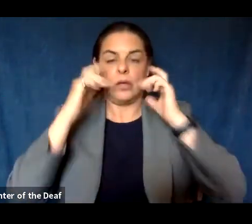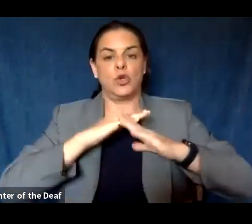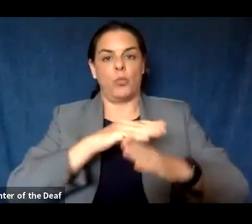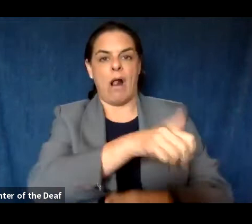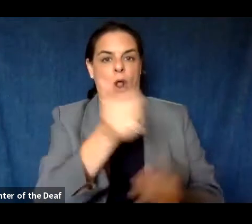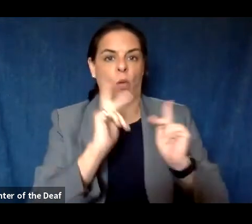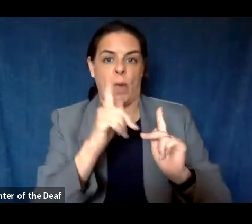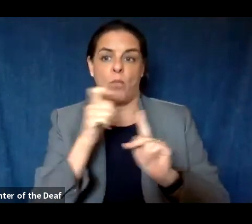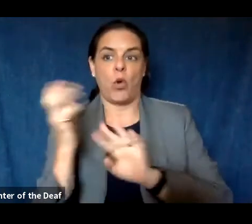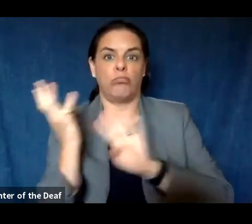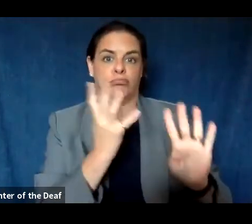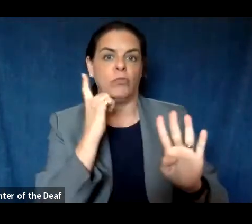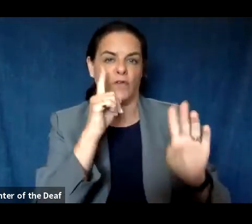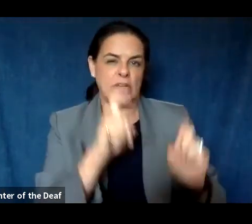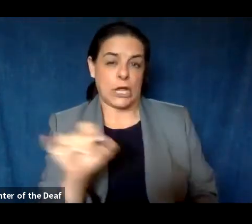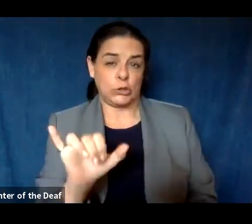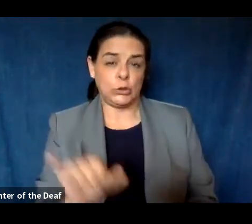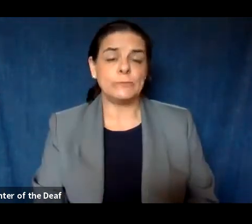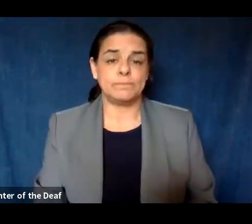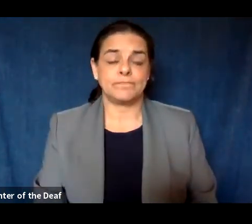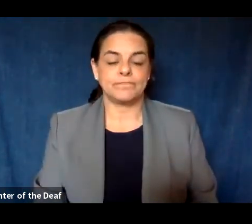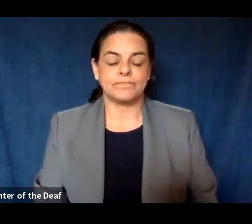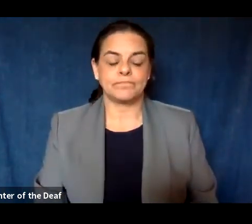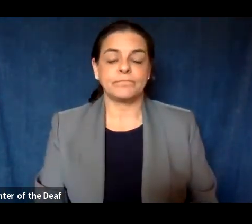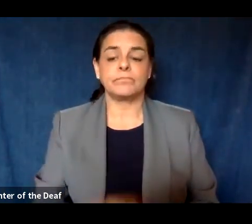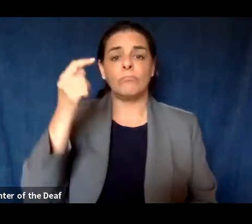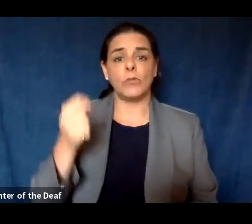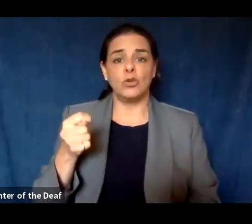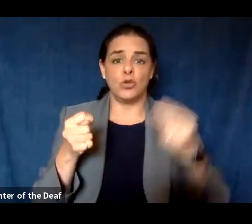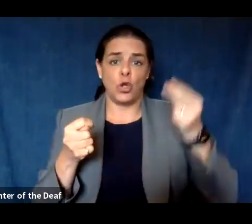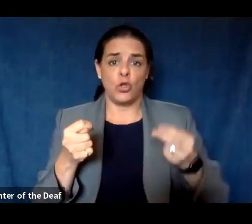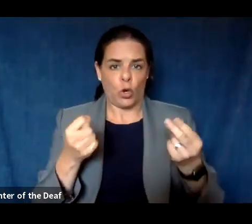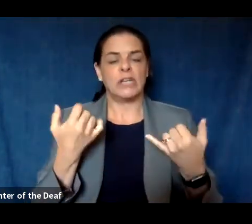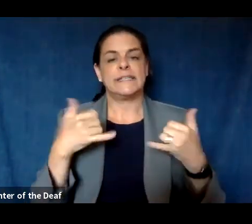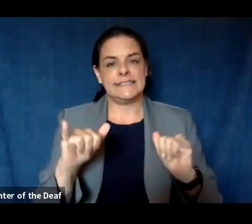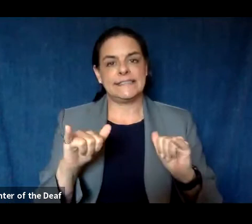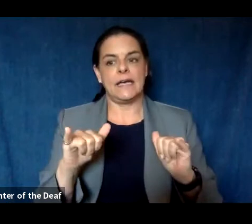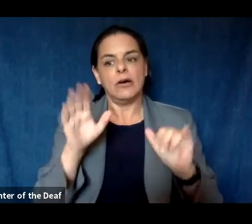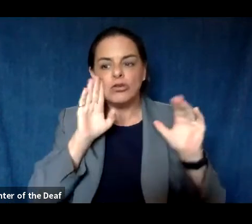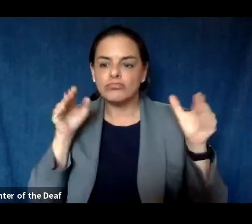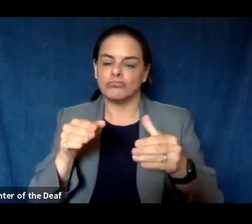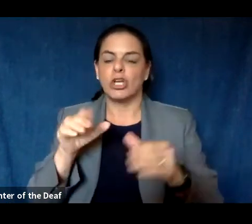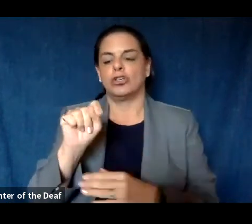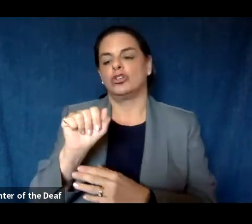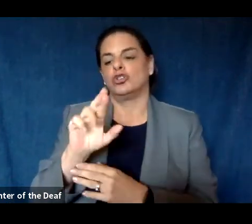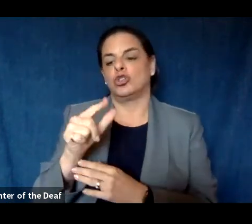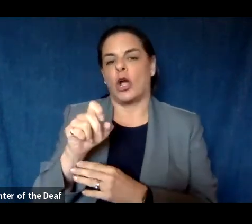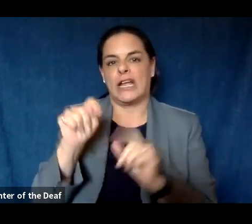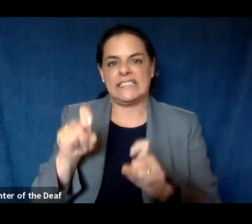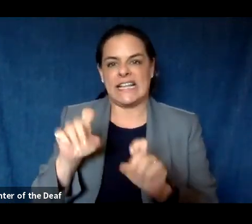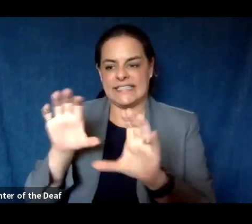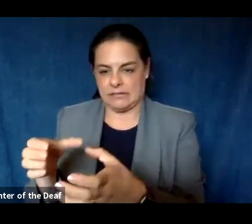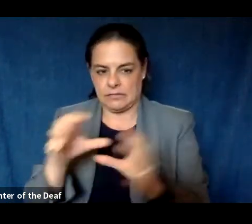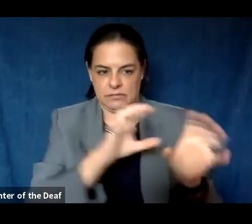are also coming for testing. Tuesdays and Thursdays continue to be reserved for targeted testing. And on that note,